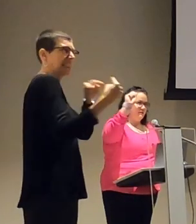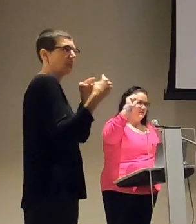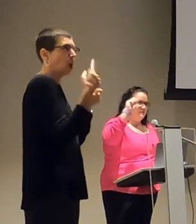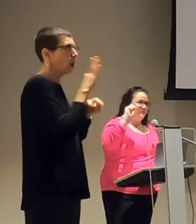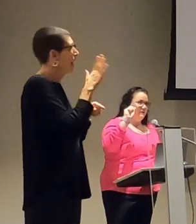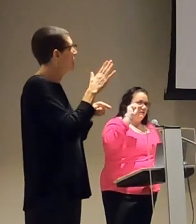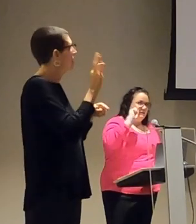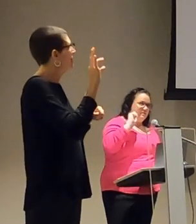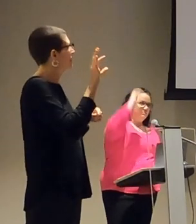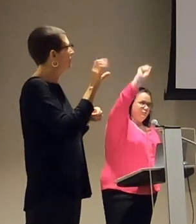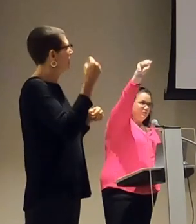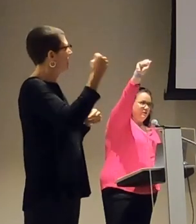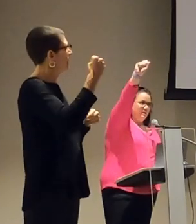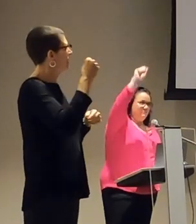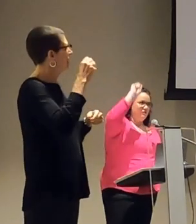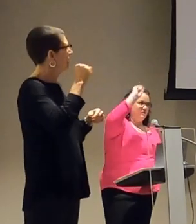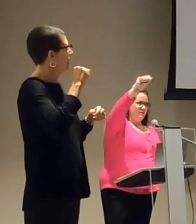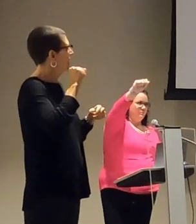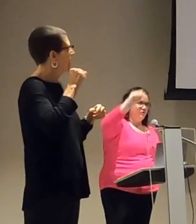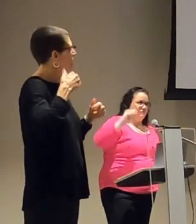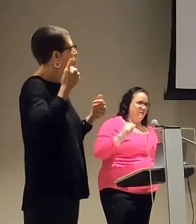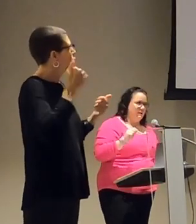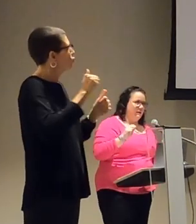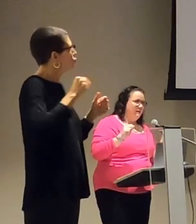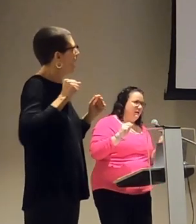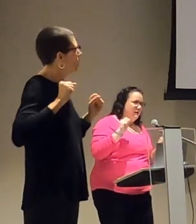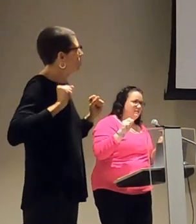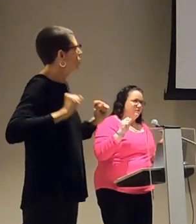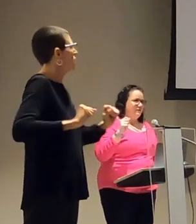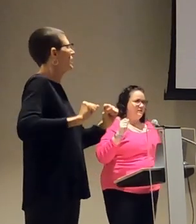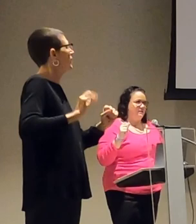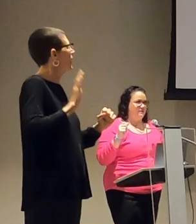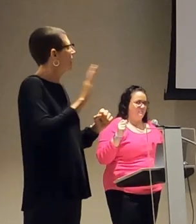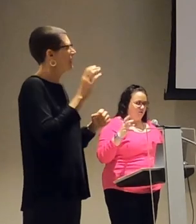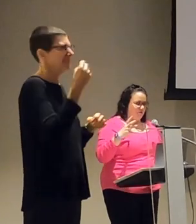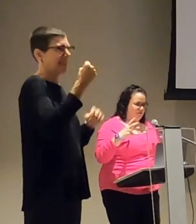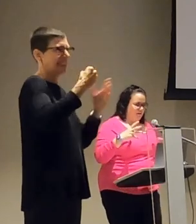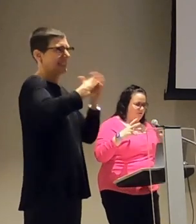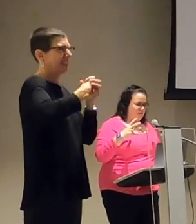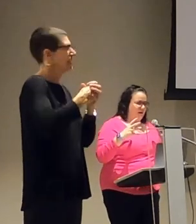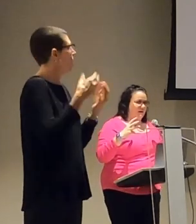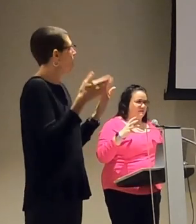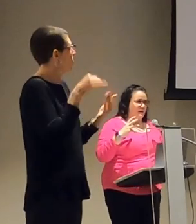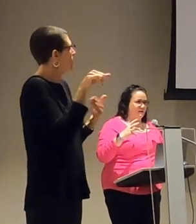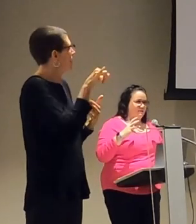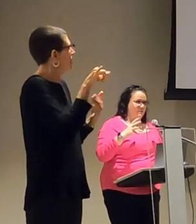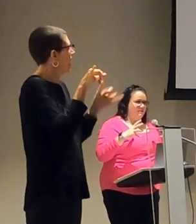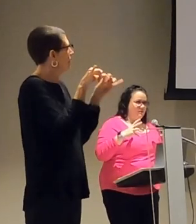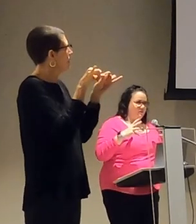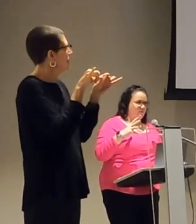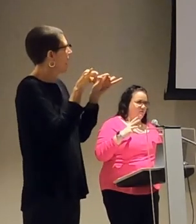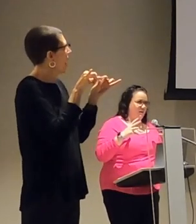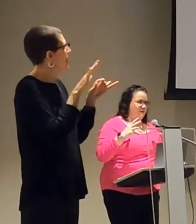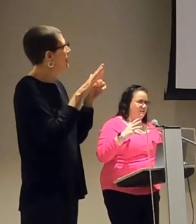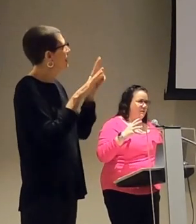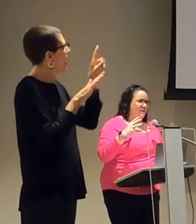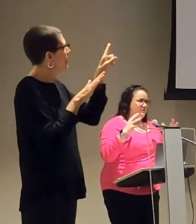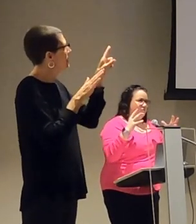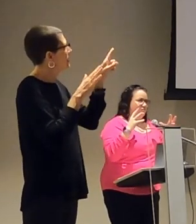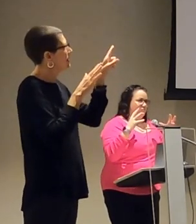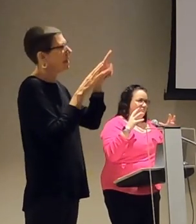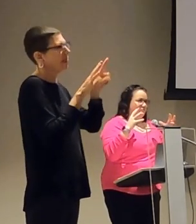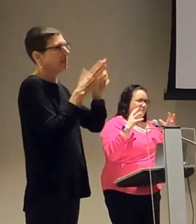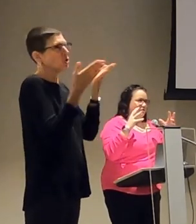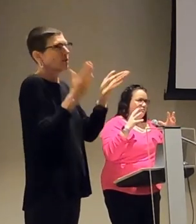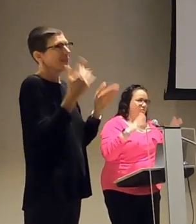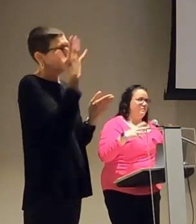his fist as he's pushing up to try to push away. His fist is about the same size as the maidservant's face.